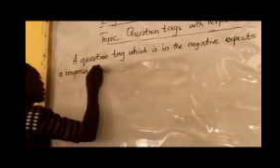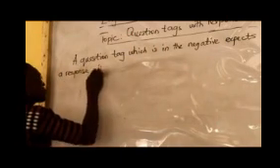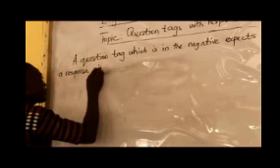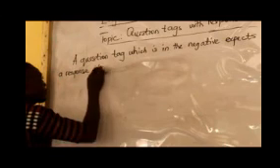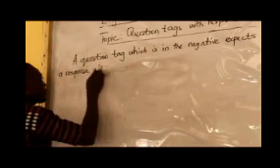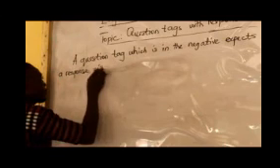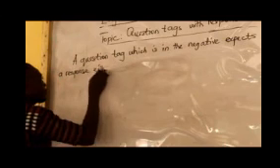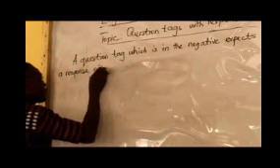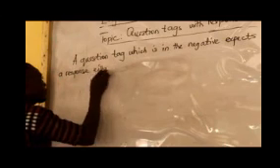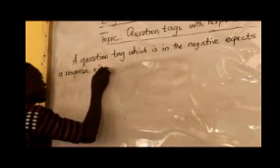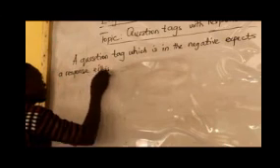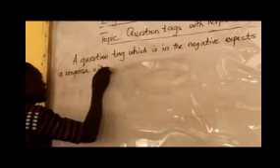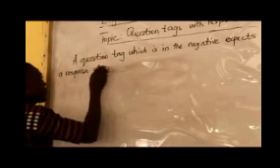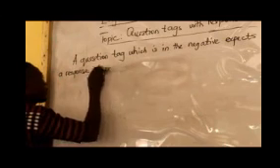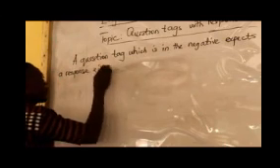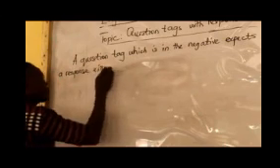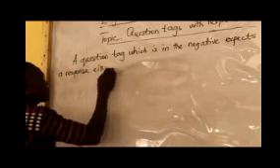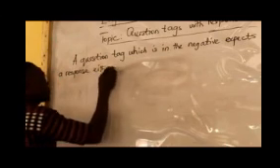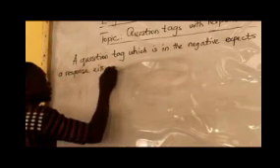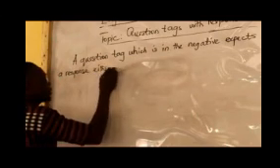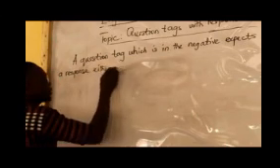either